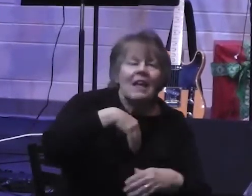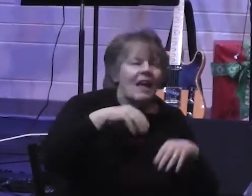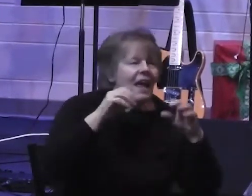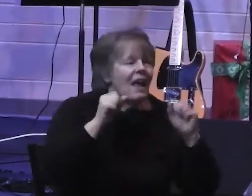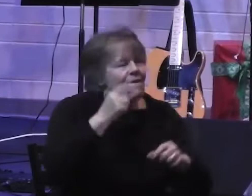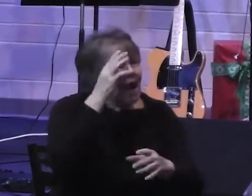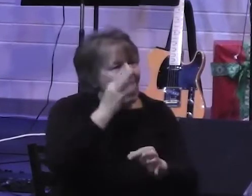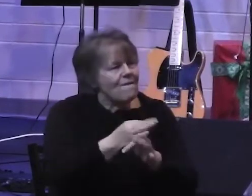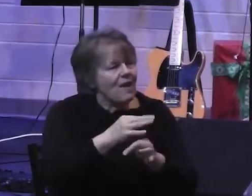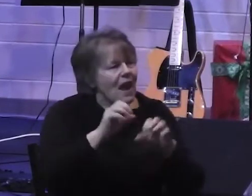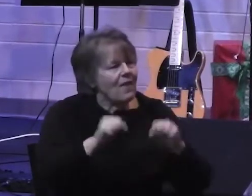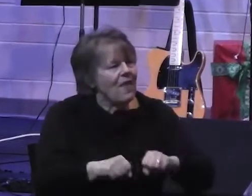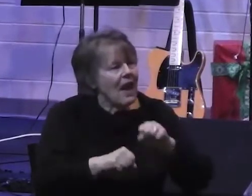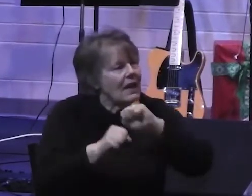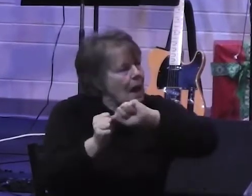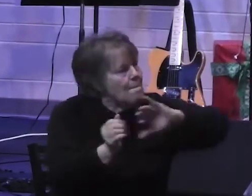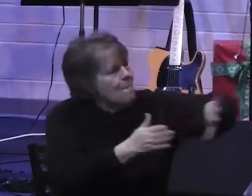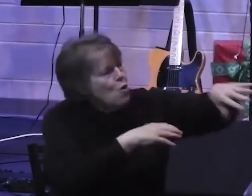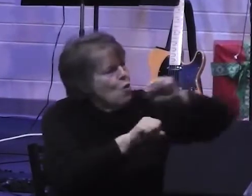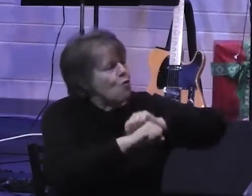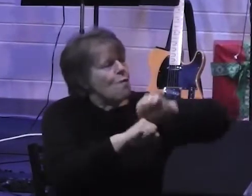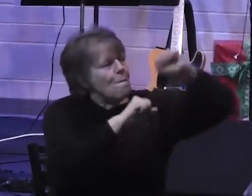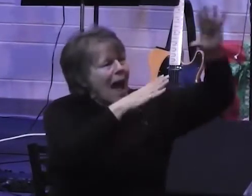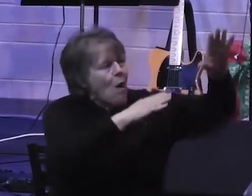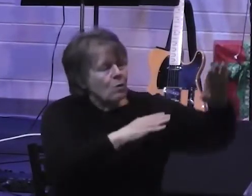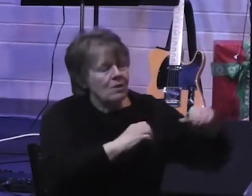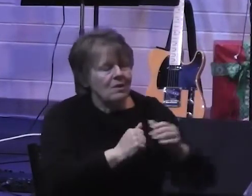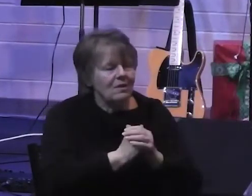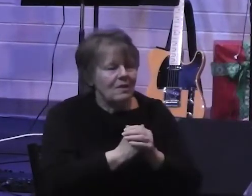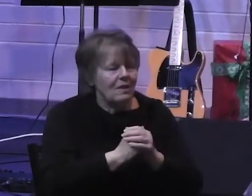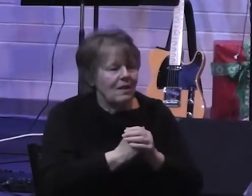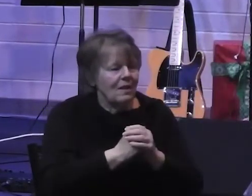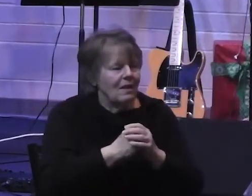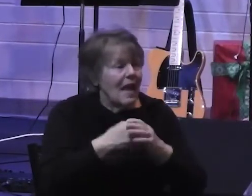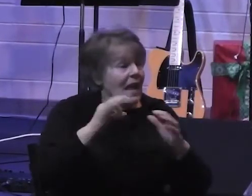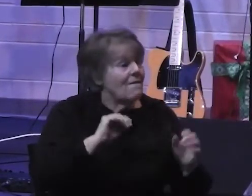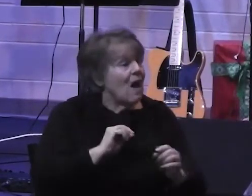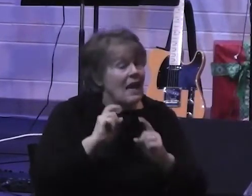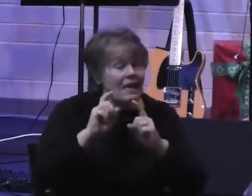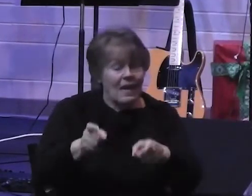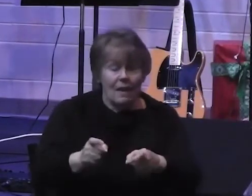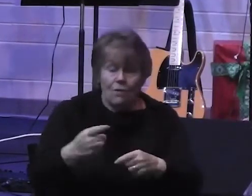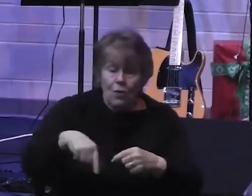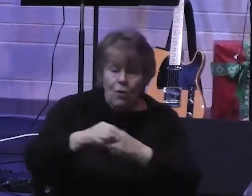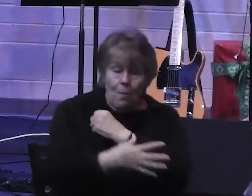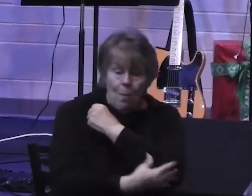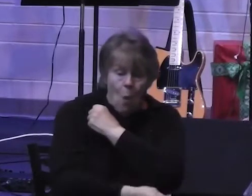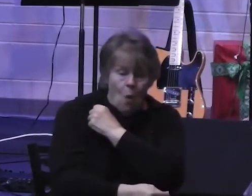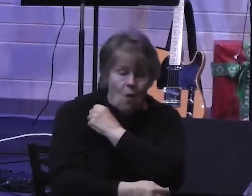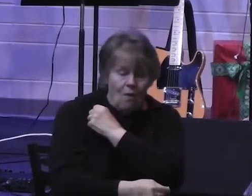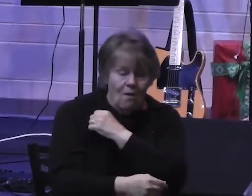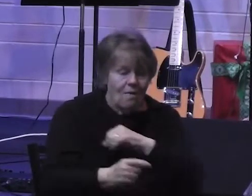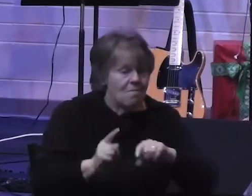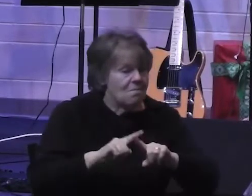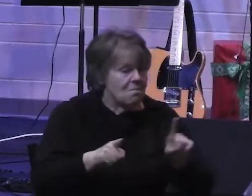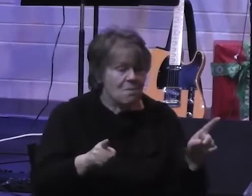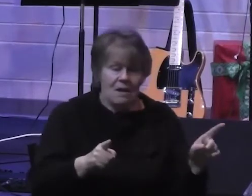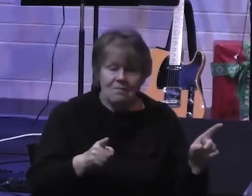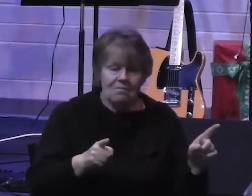move mountains, if I give all I possess to the poor, but do not have love,